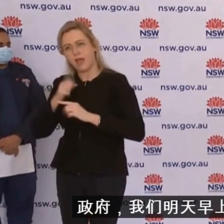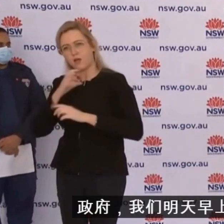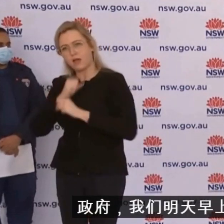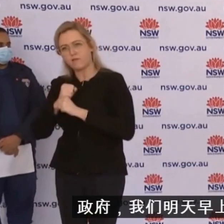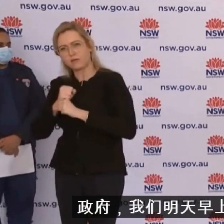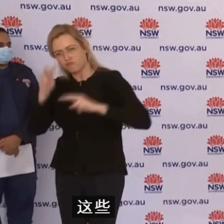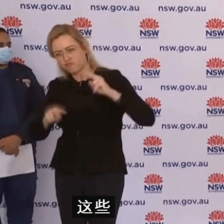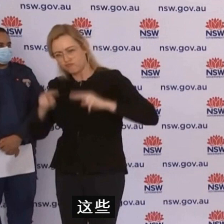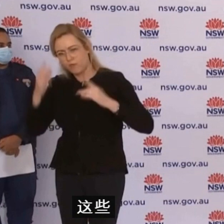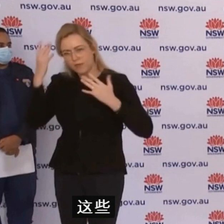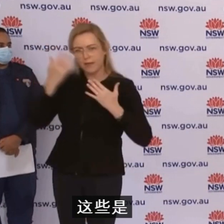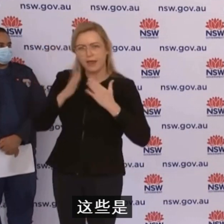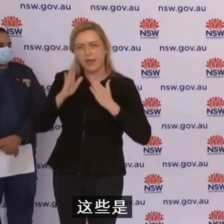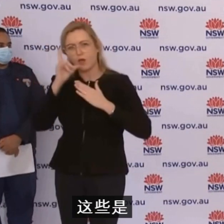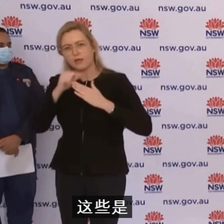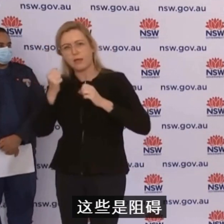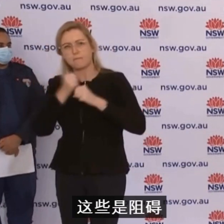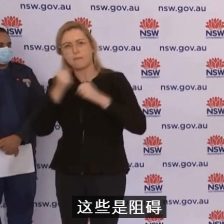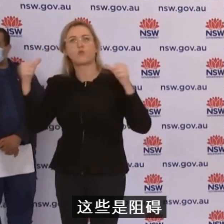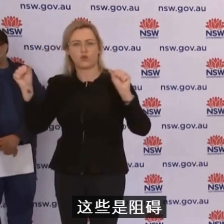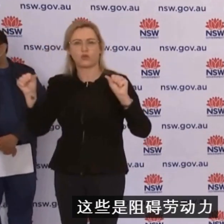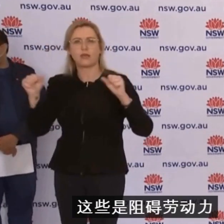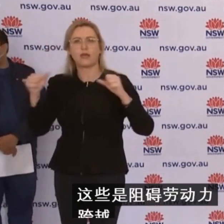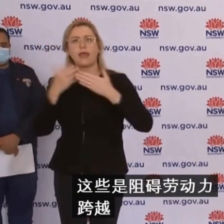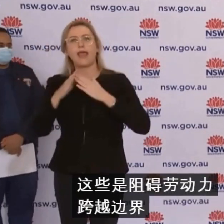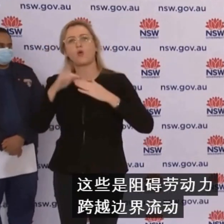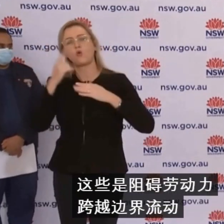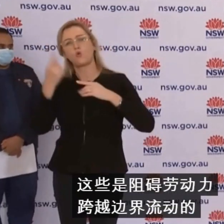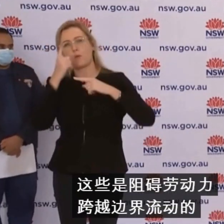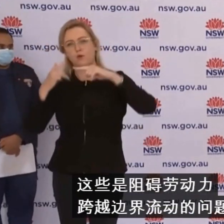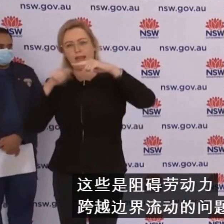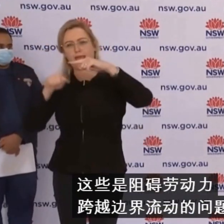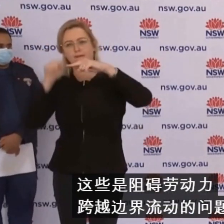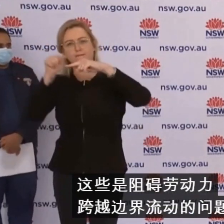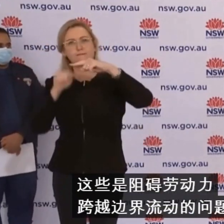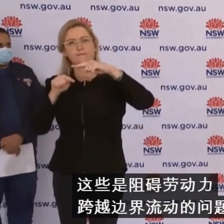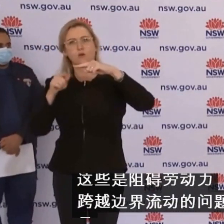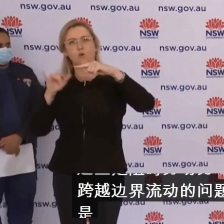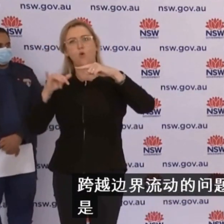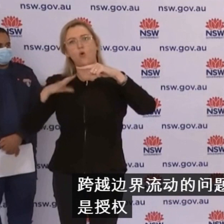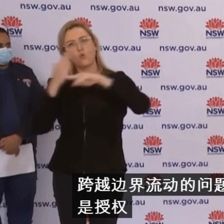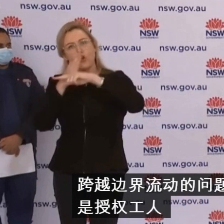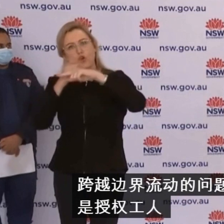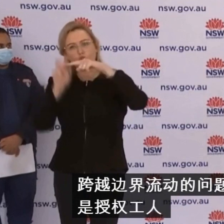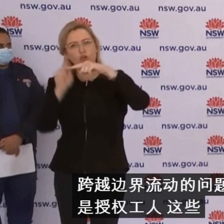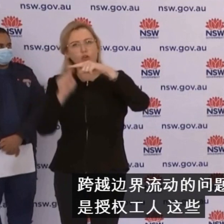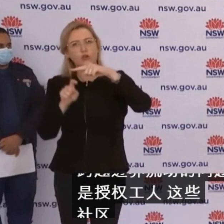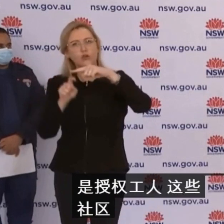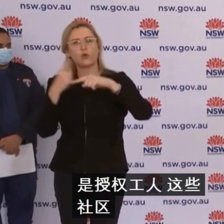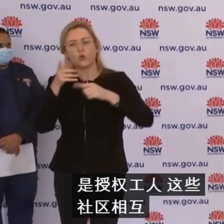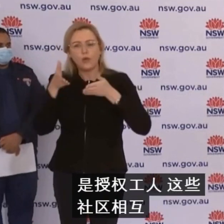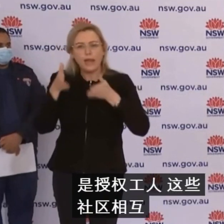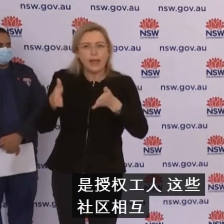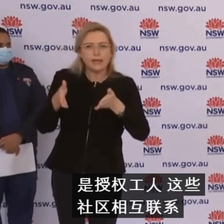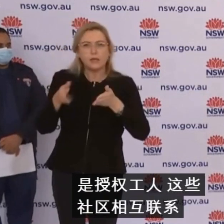morning. These are the issues that are hampering workforce flow across that border. Families reunited. What are the authorised workers? Those